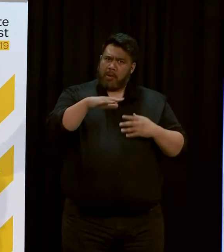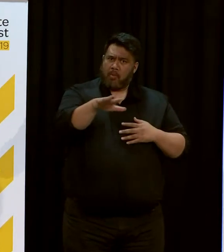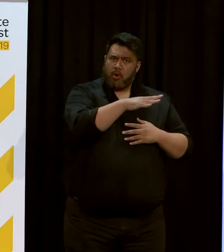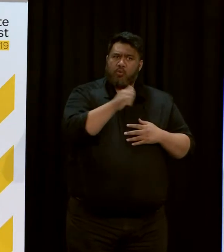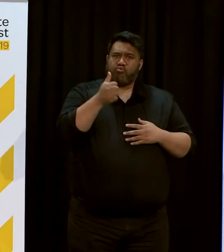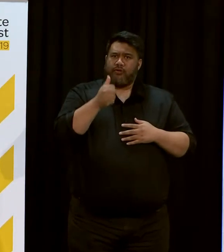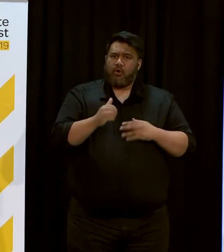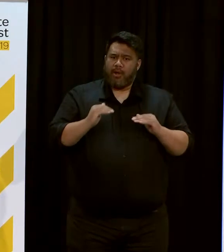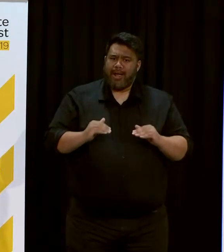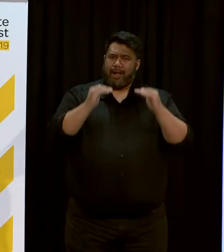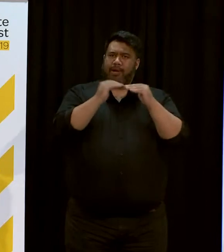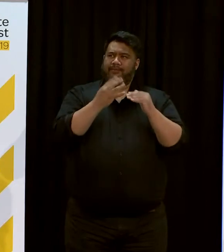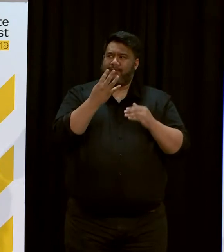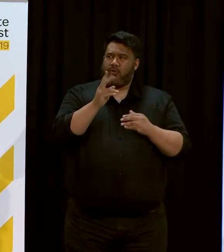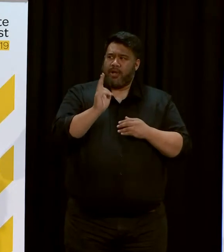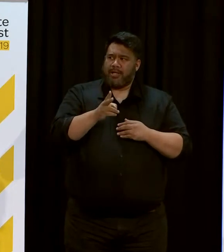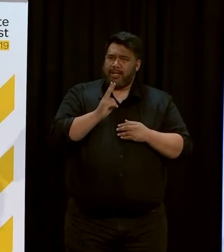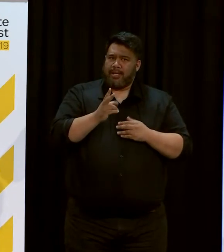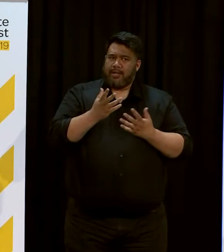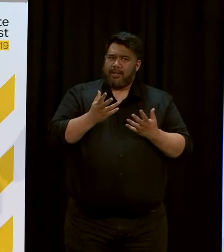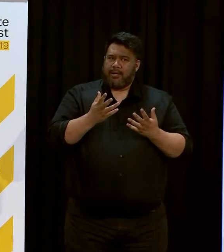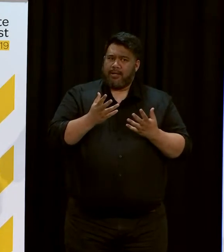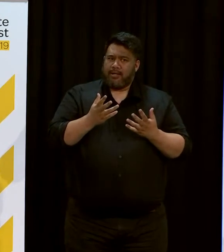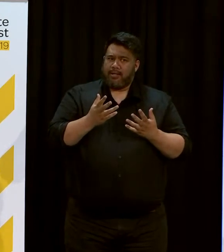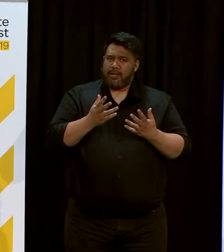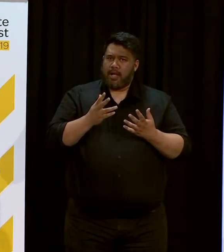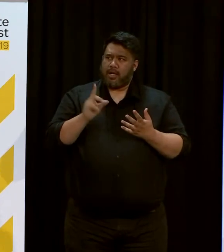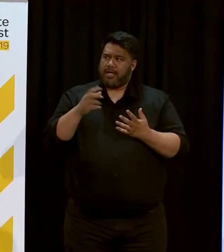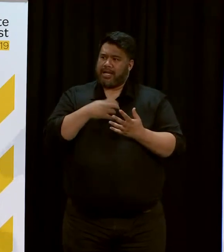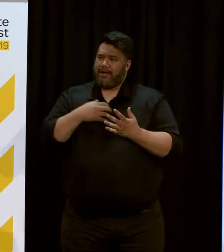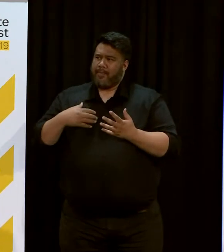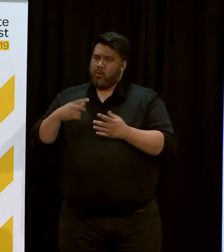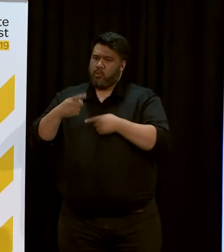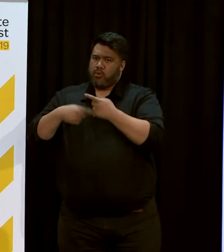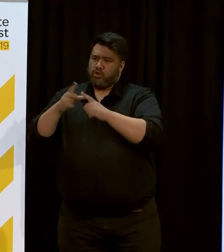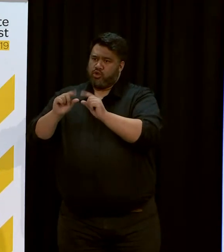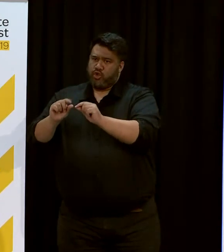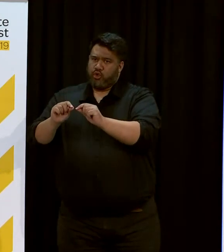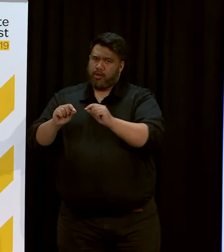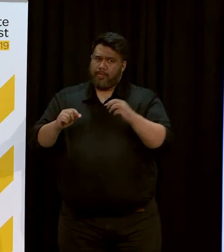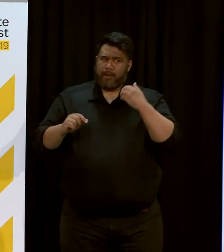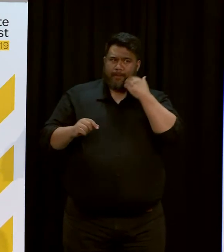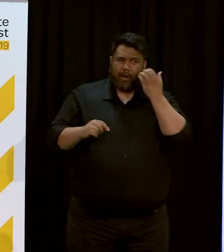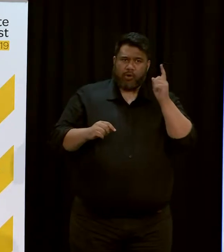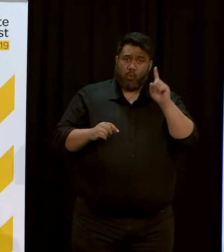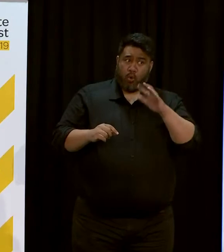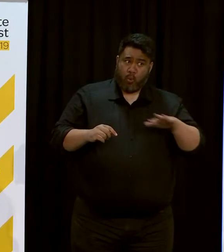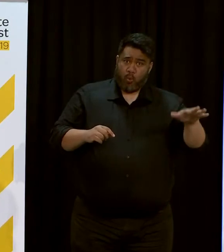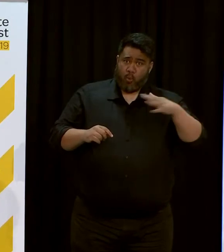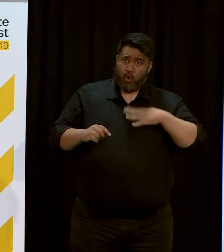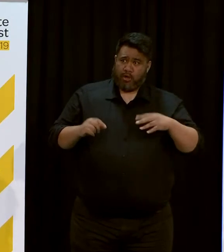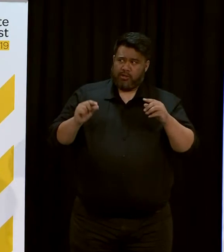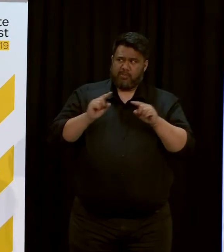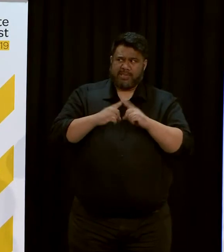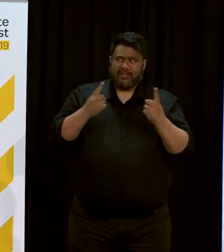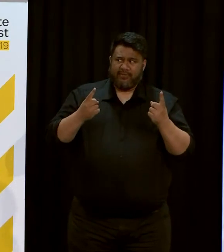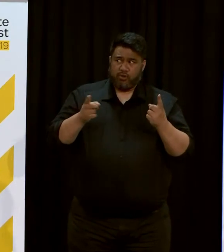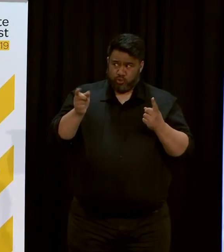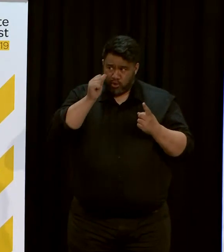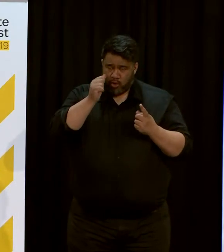of disconnection between what the government is doing, what many Māori want? Well, actually, I've had a direct readout from that meeting because, of